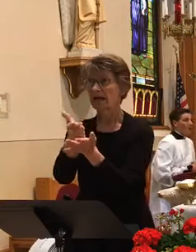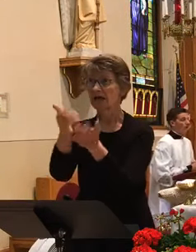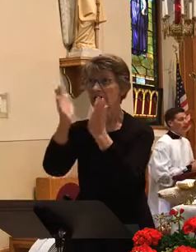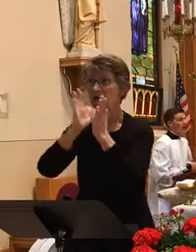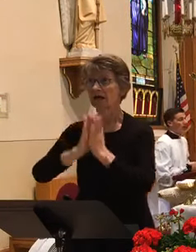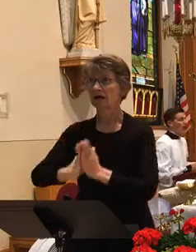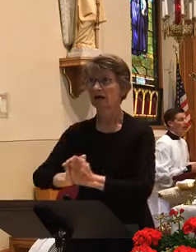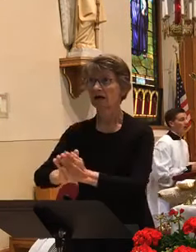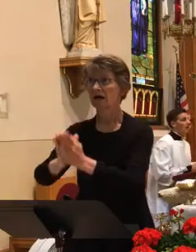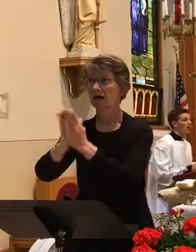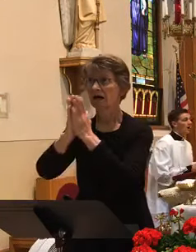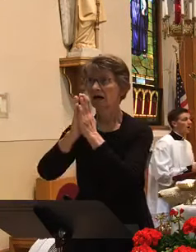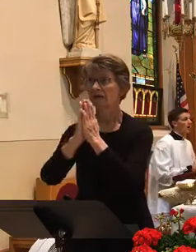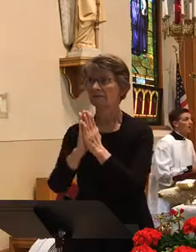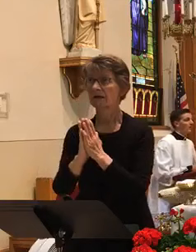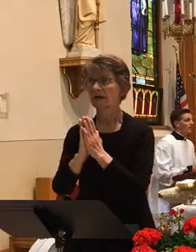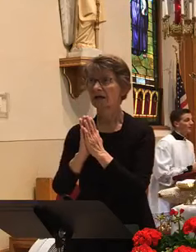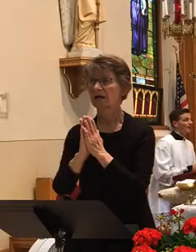Amen.